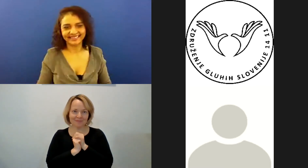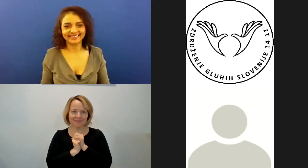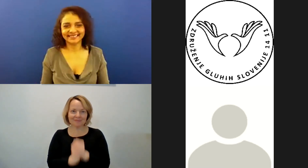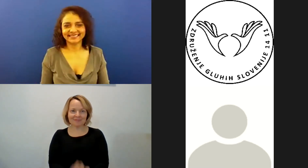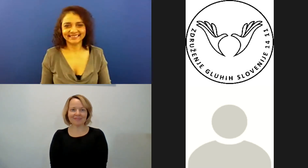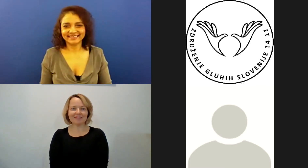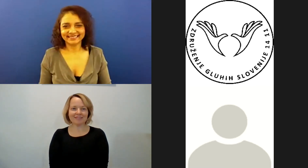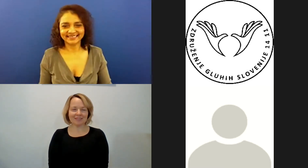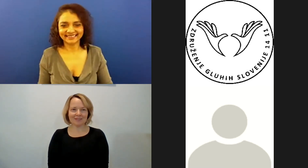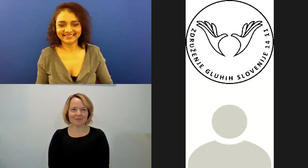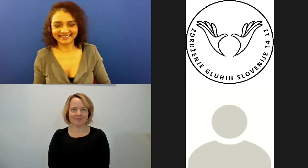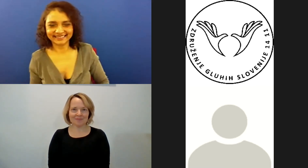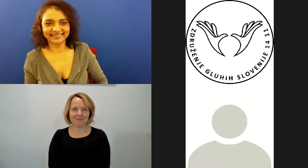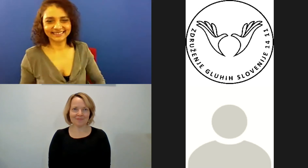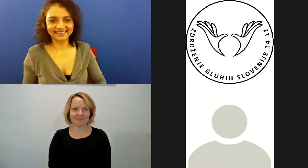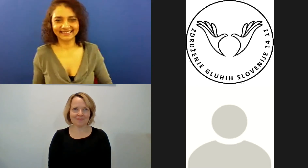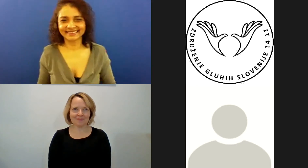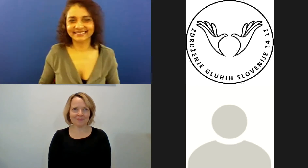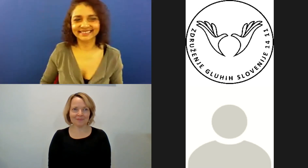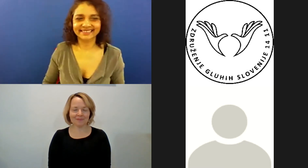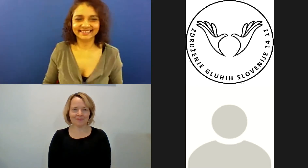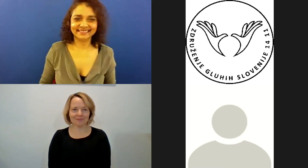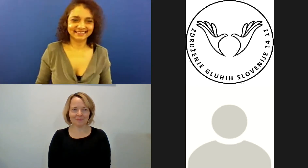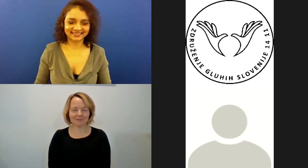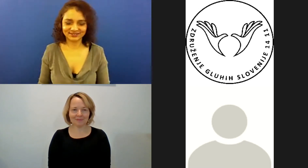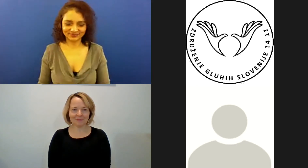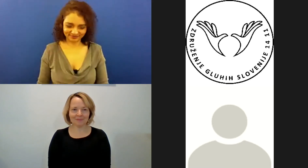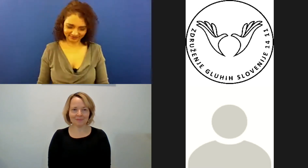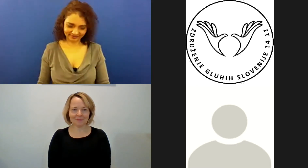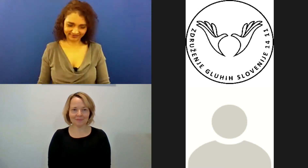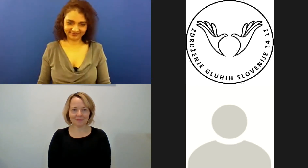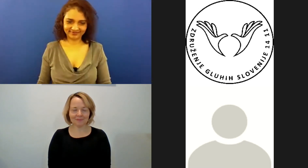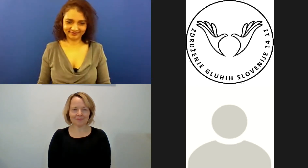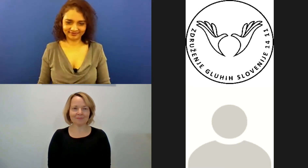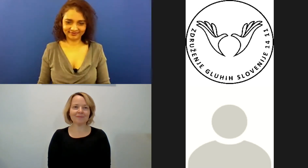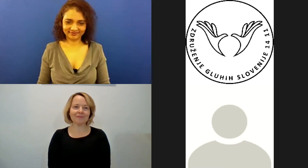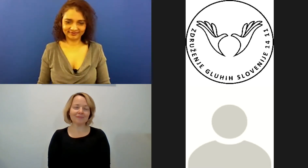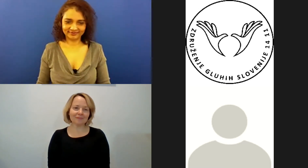I want to show you some pictures of that period. Next slide, please.